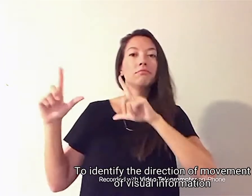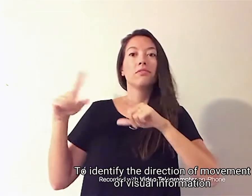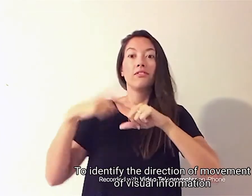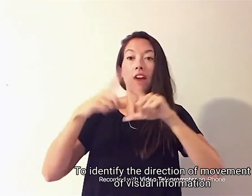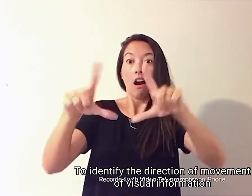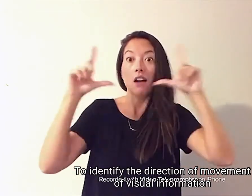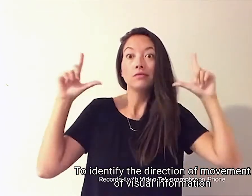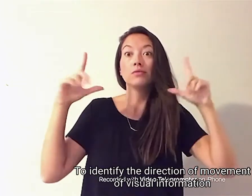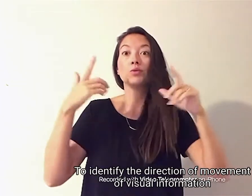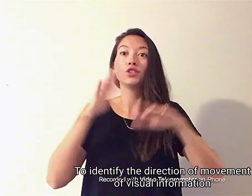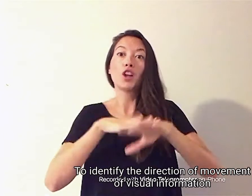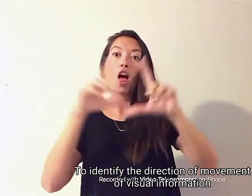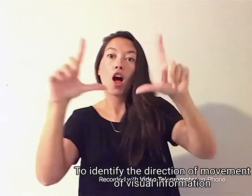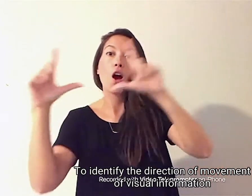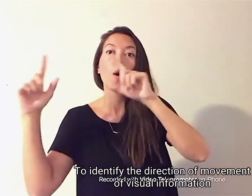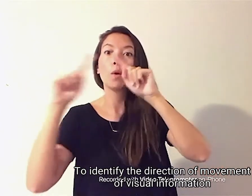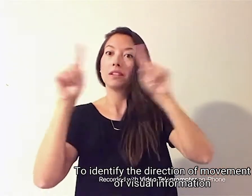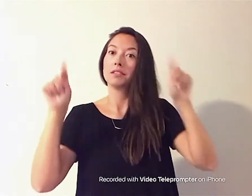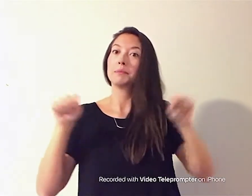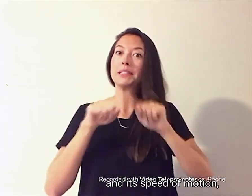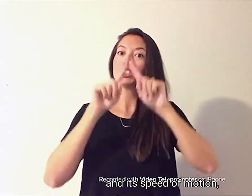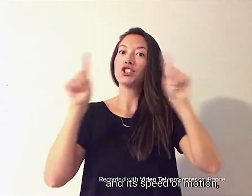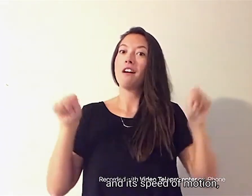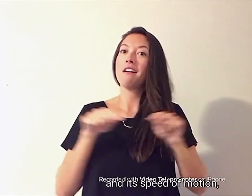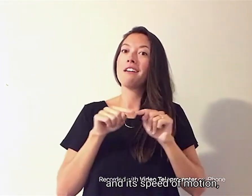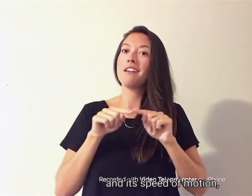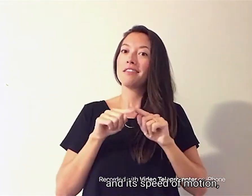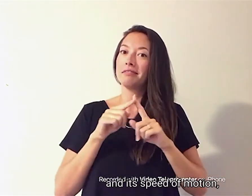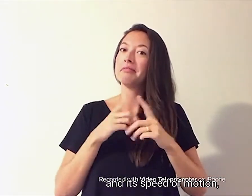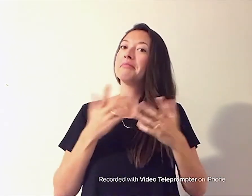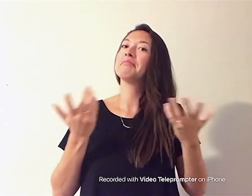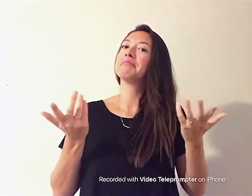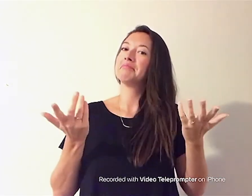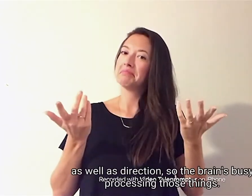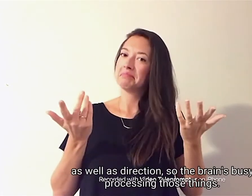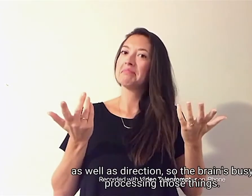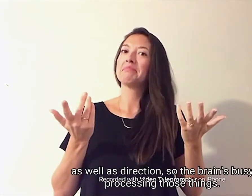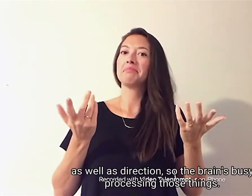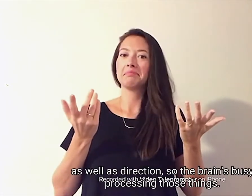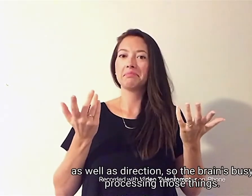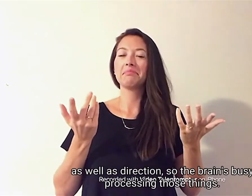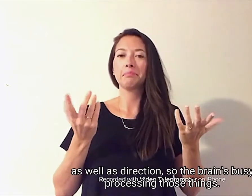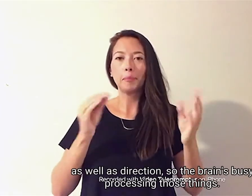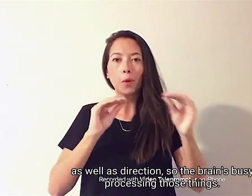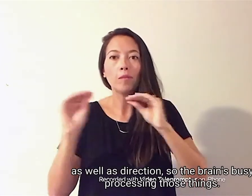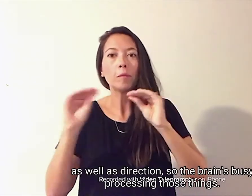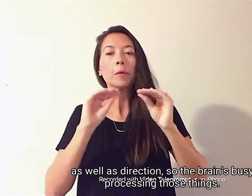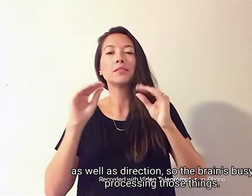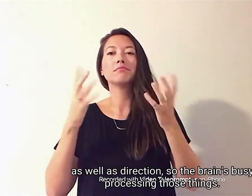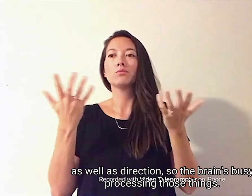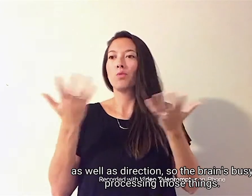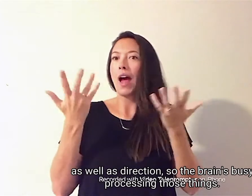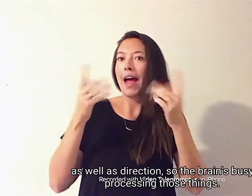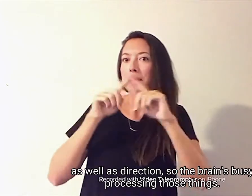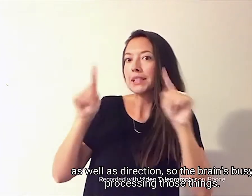direction of movement of visual information and its speed of motion, as well as direction. So the brain's busy